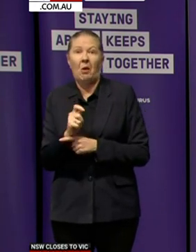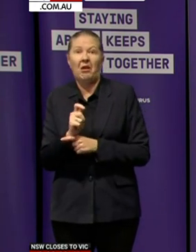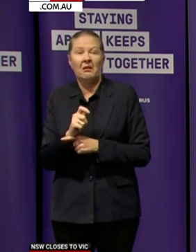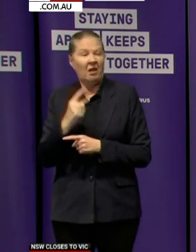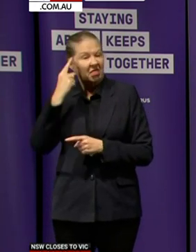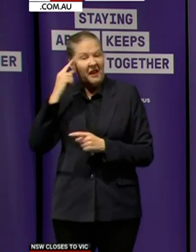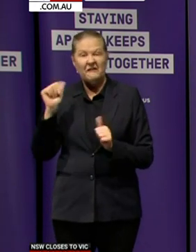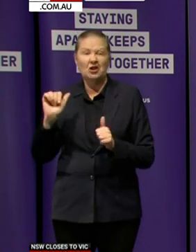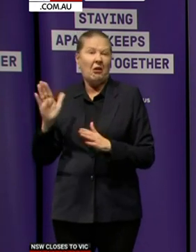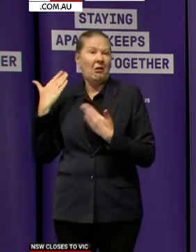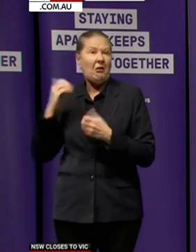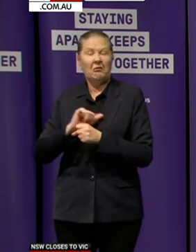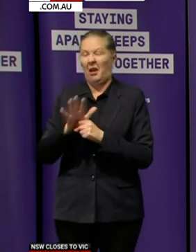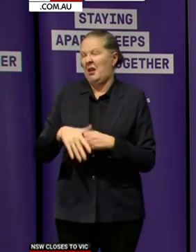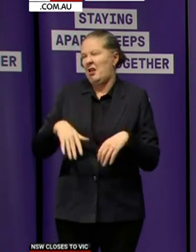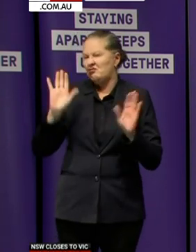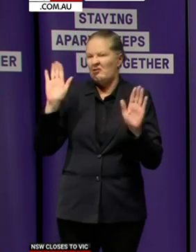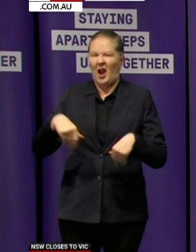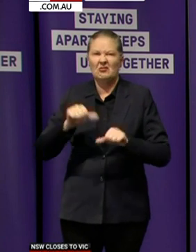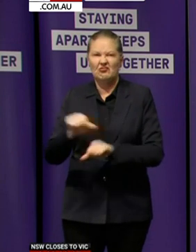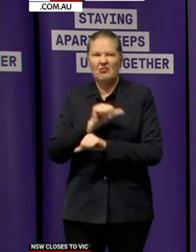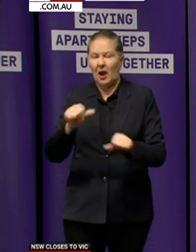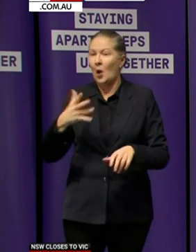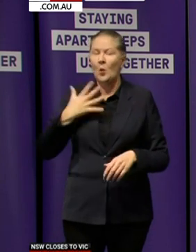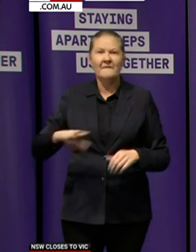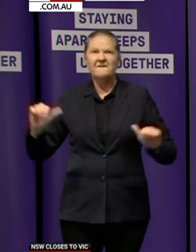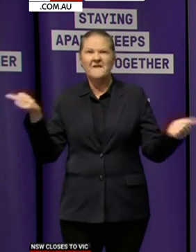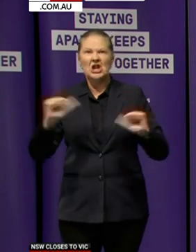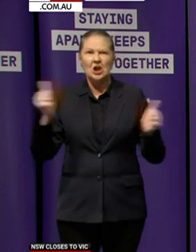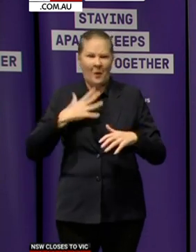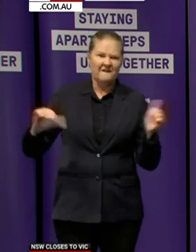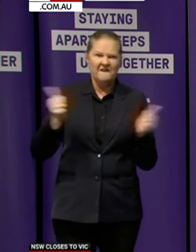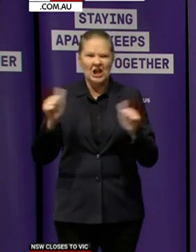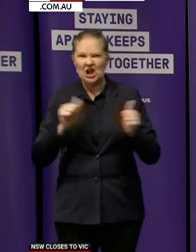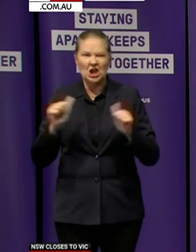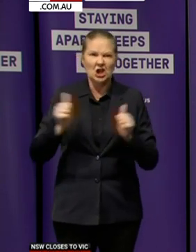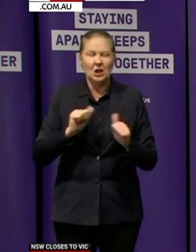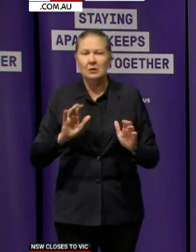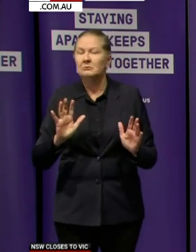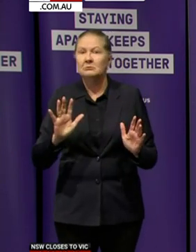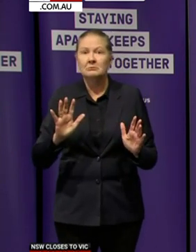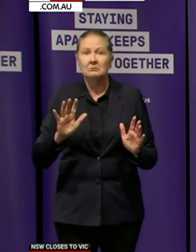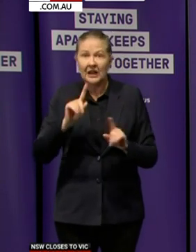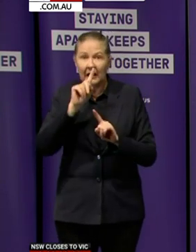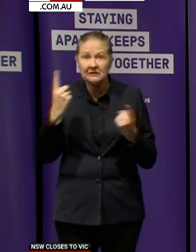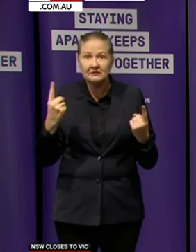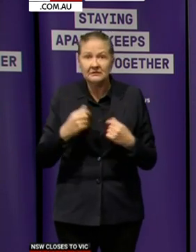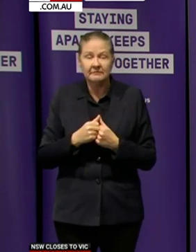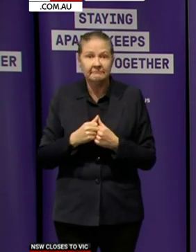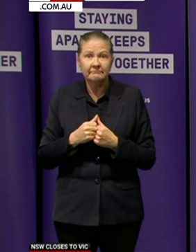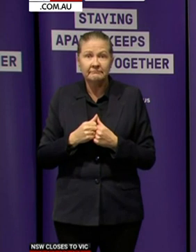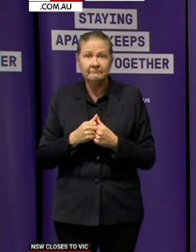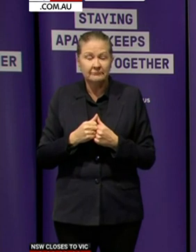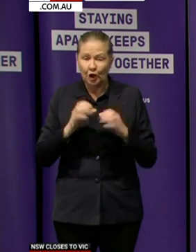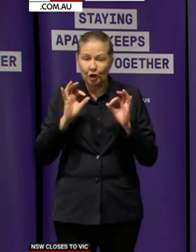Victorians have been, wanting it to be over desperately. And I get that, I understand that. But we can't pretend it's over. It is not over.